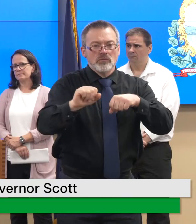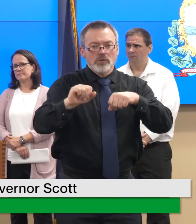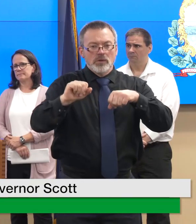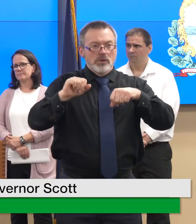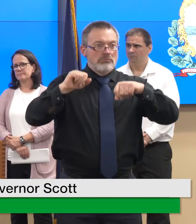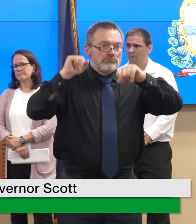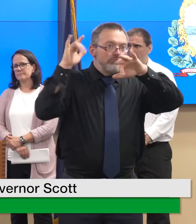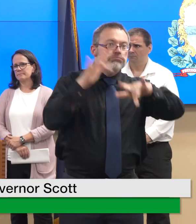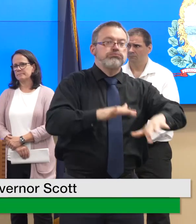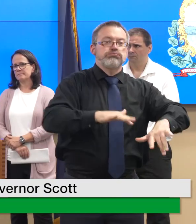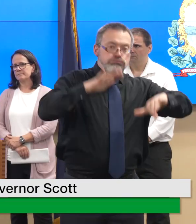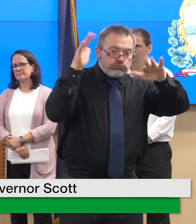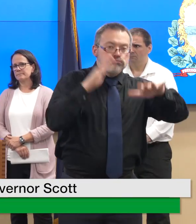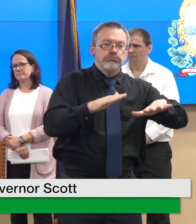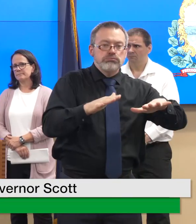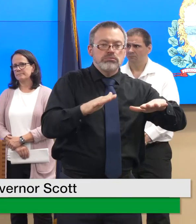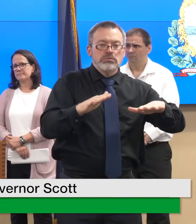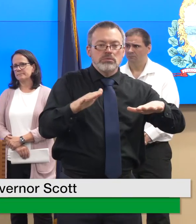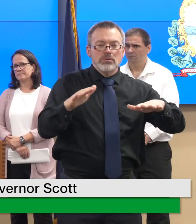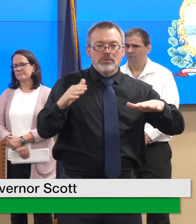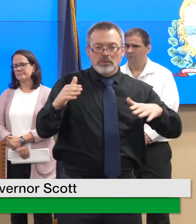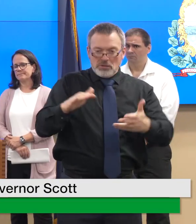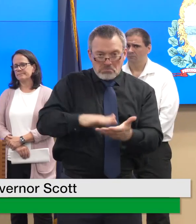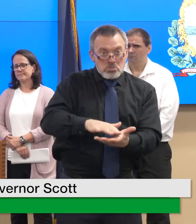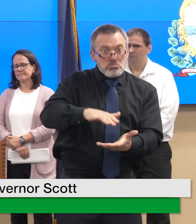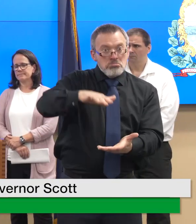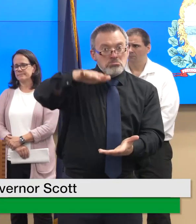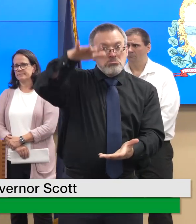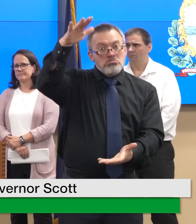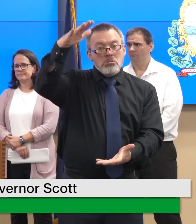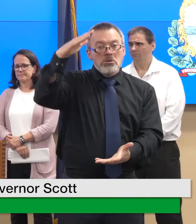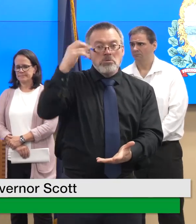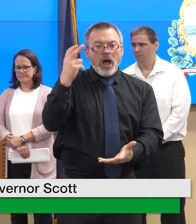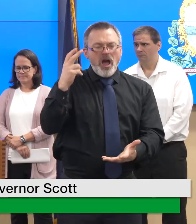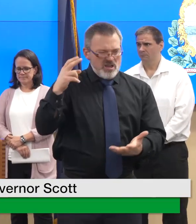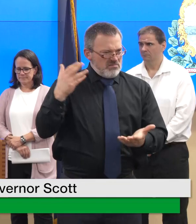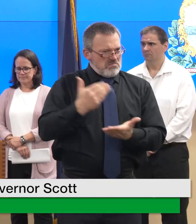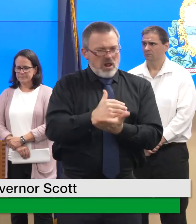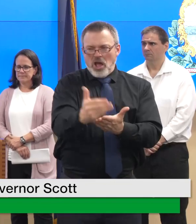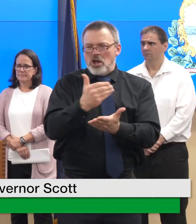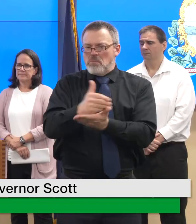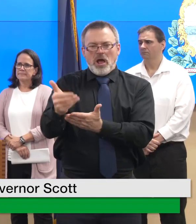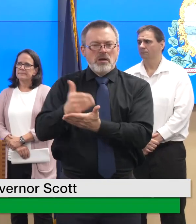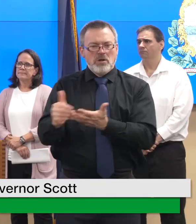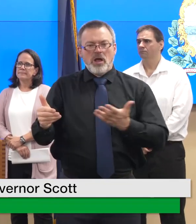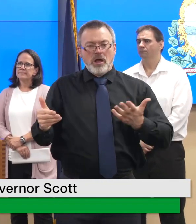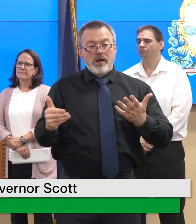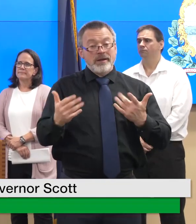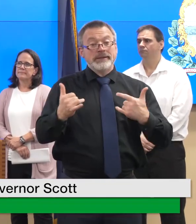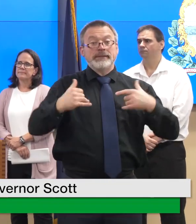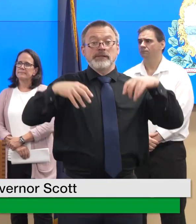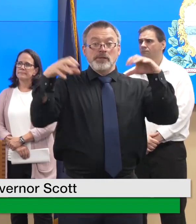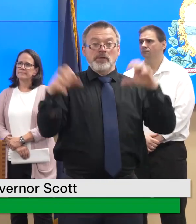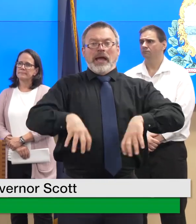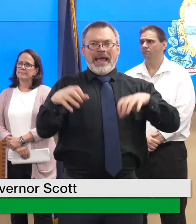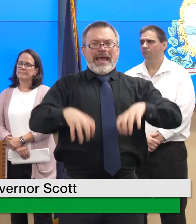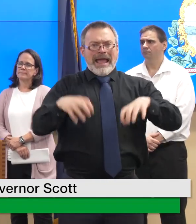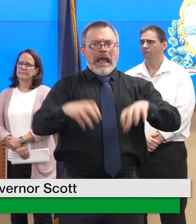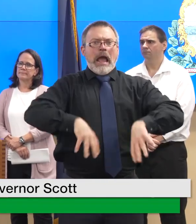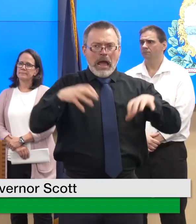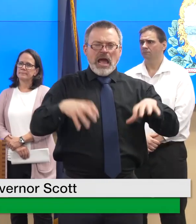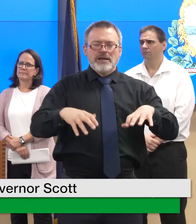get 8-12 inches of snow that wasn't expected, and that happens, or a rainstorm that wasn't expected,